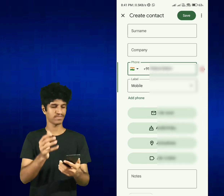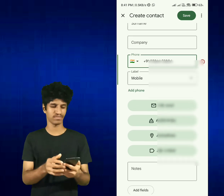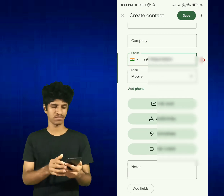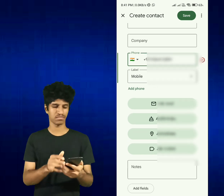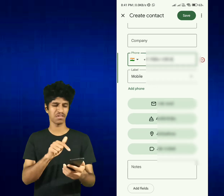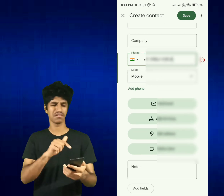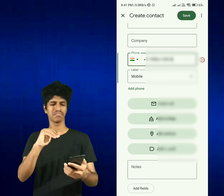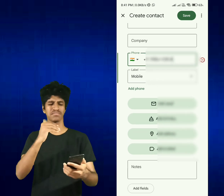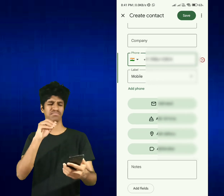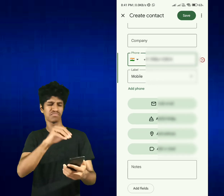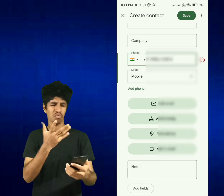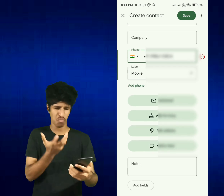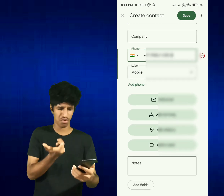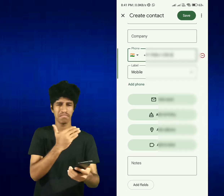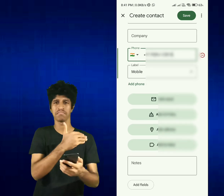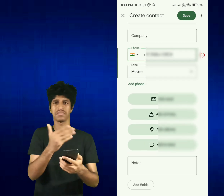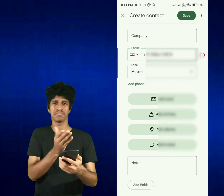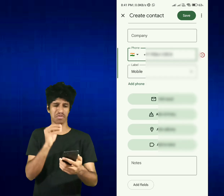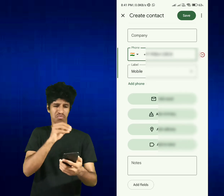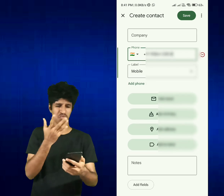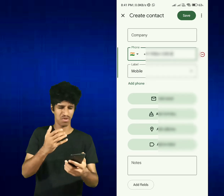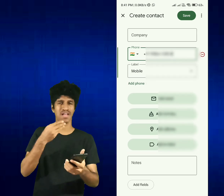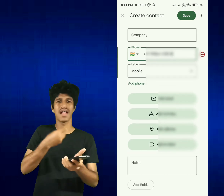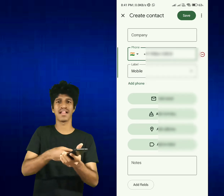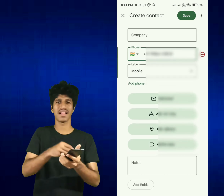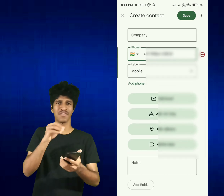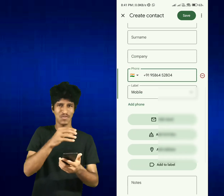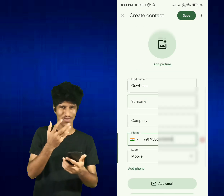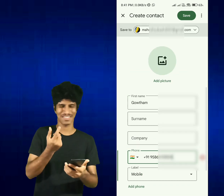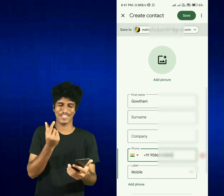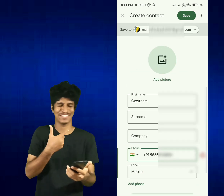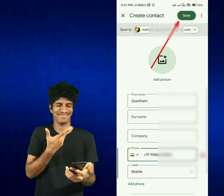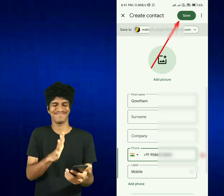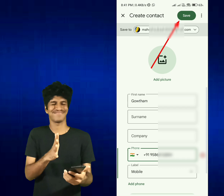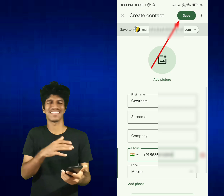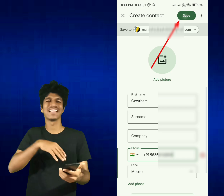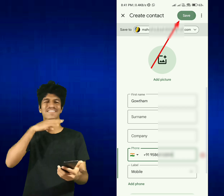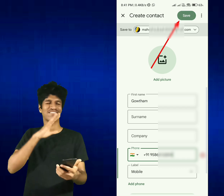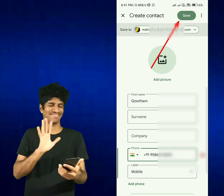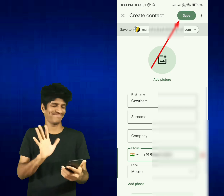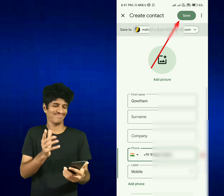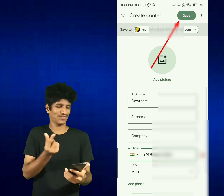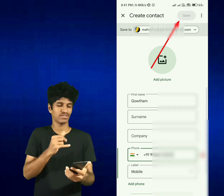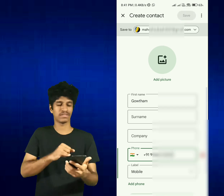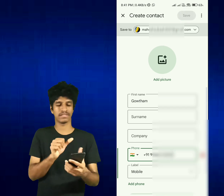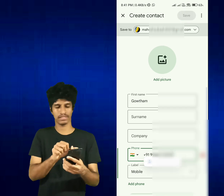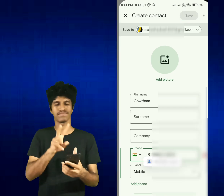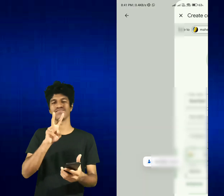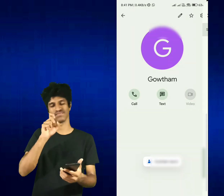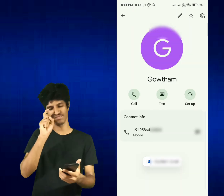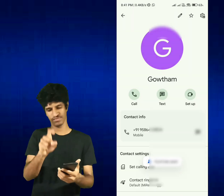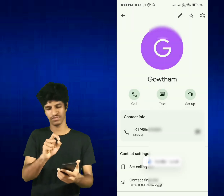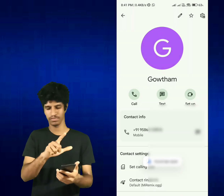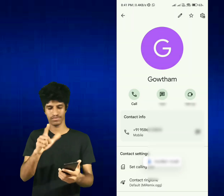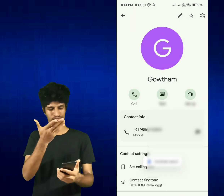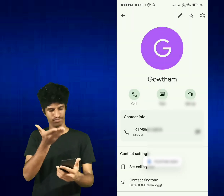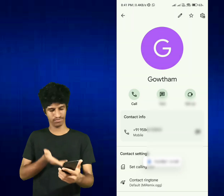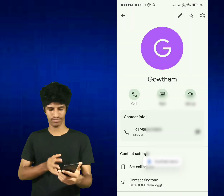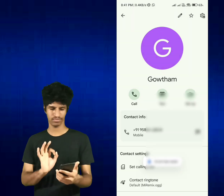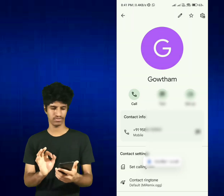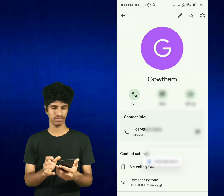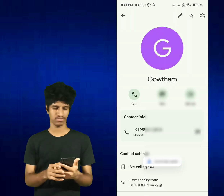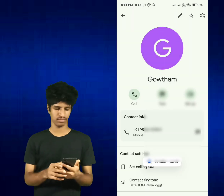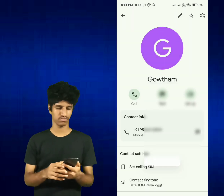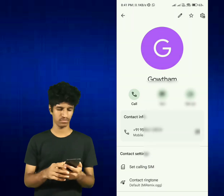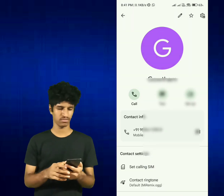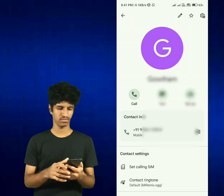mental. I don't think you understand what I'll go through just to be in control of my life soon. All the negativity,